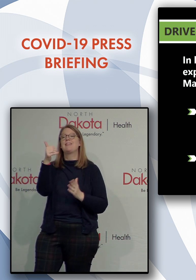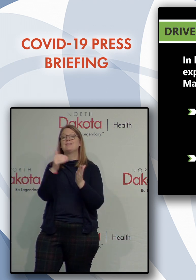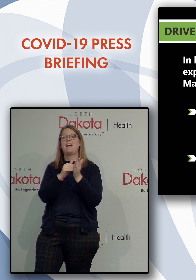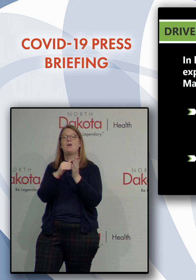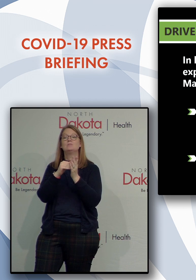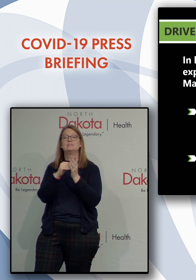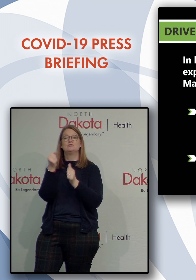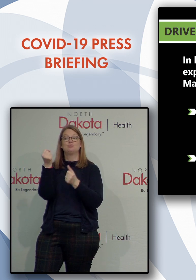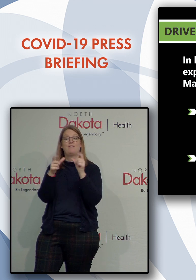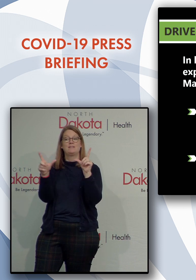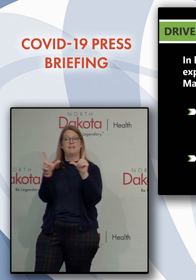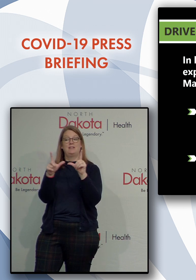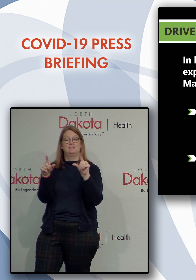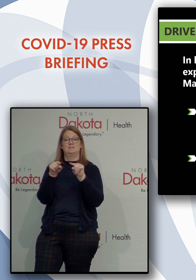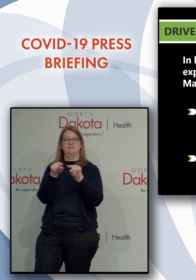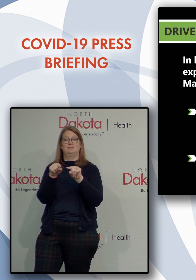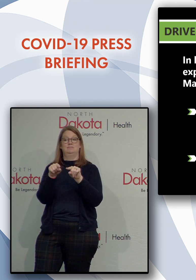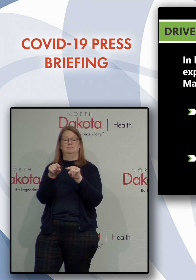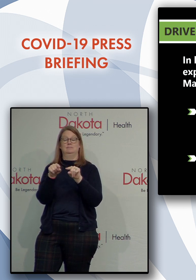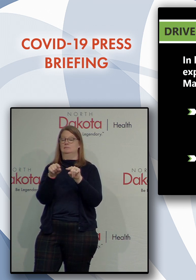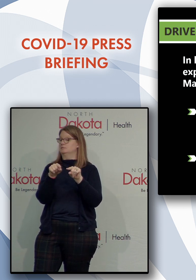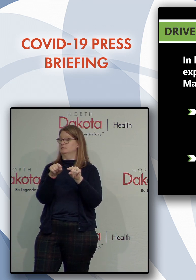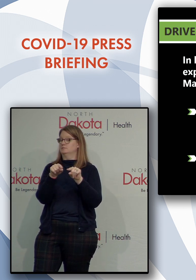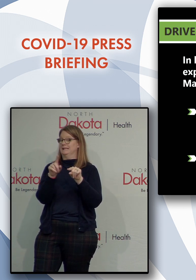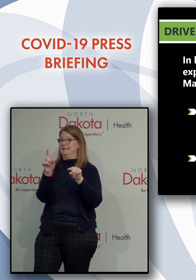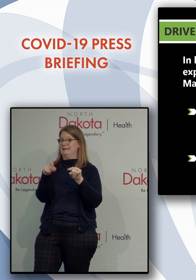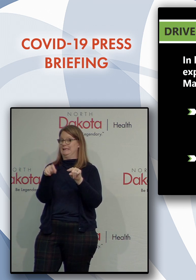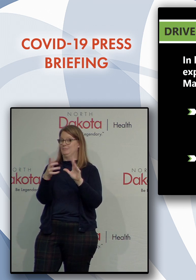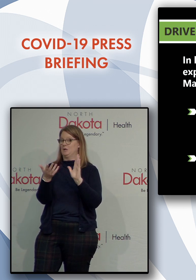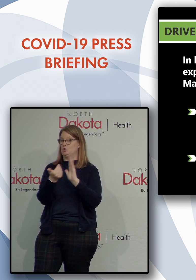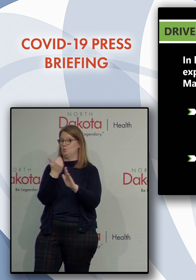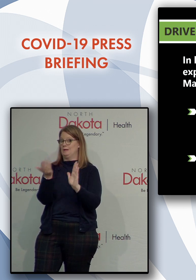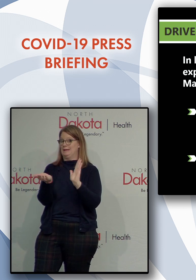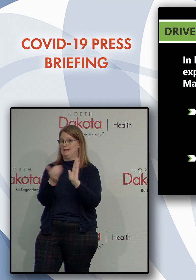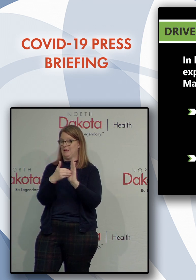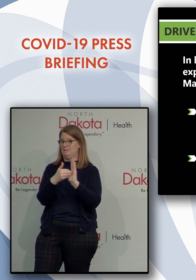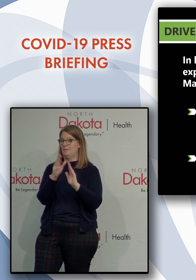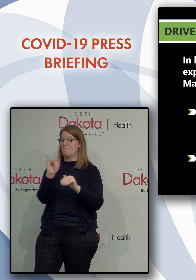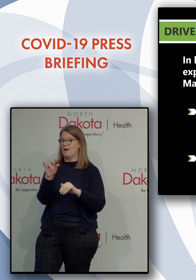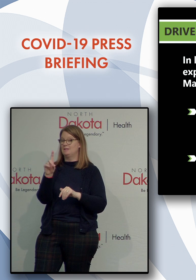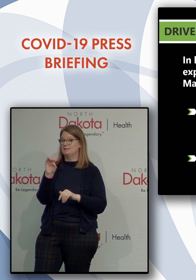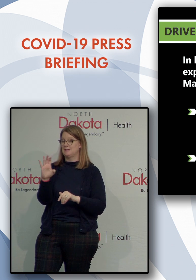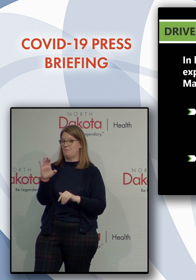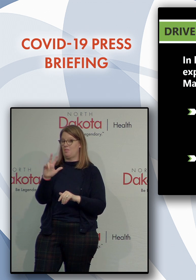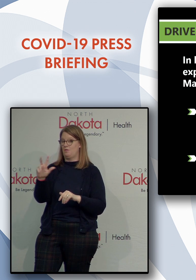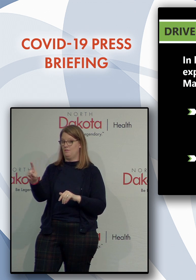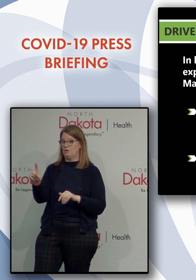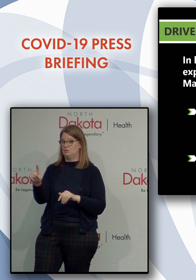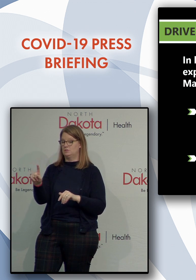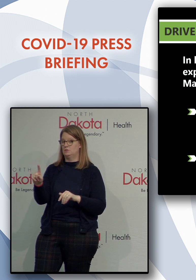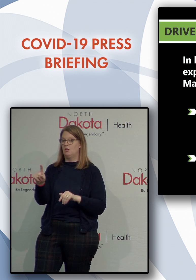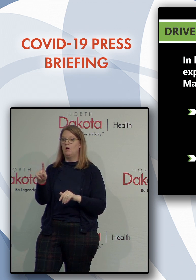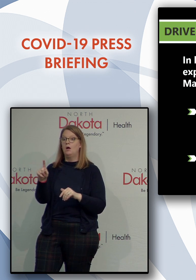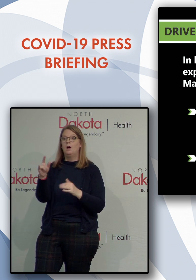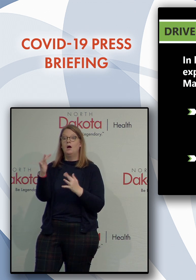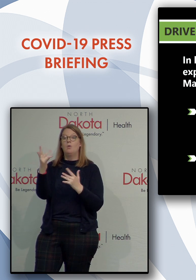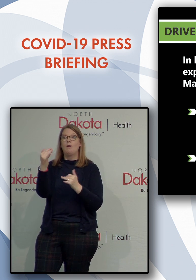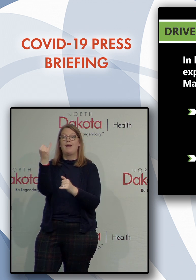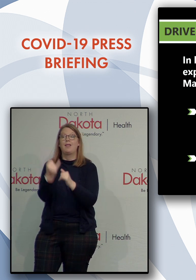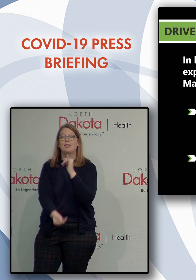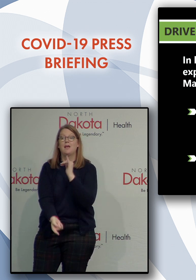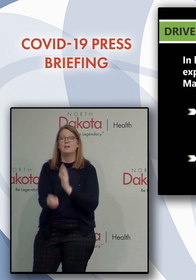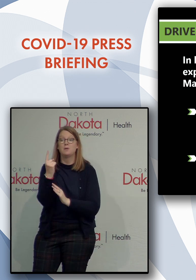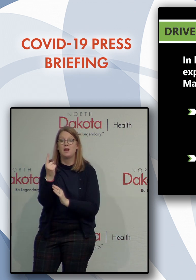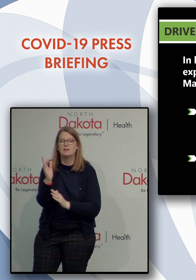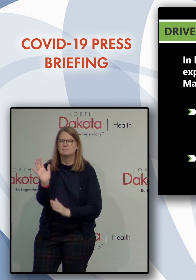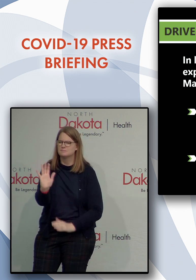driver's licenses this year that need to be renewed by the December 31st deadline. Don't wait till December 30th